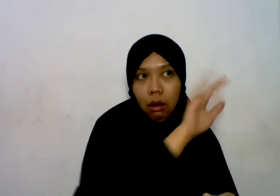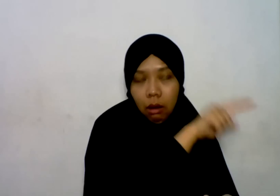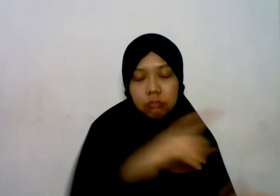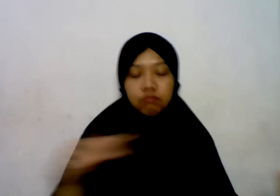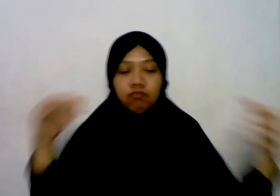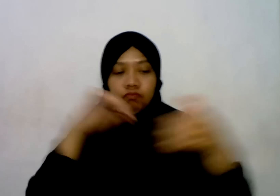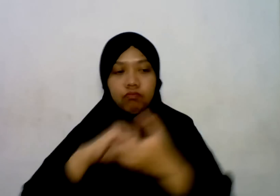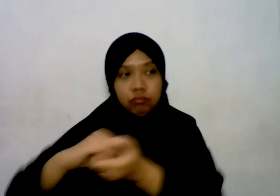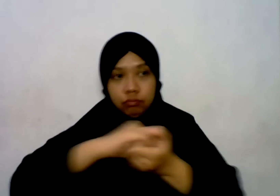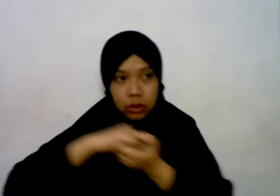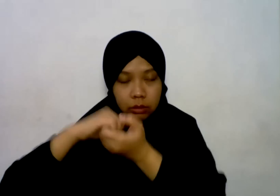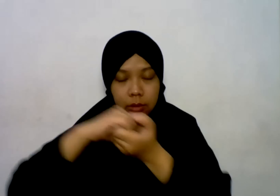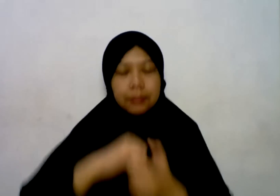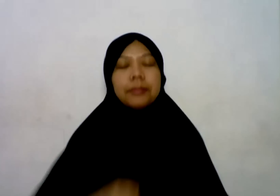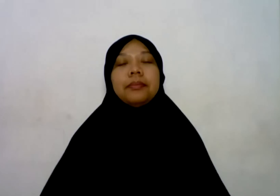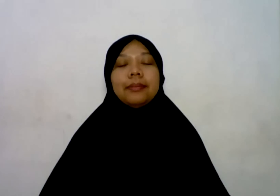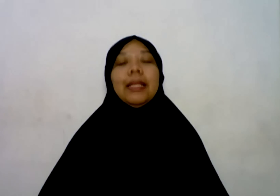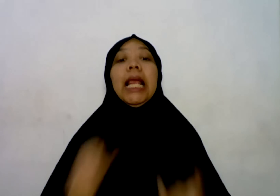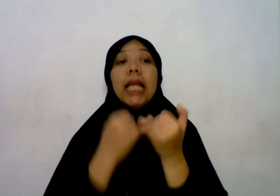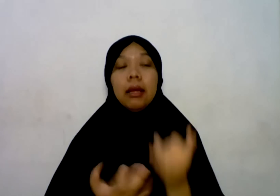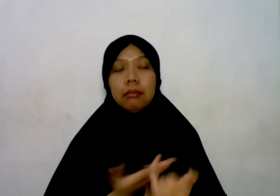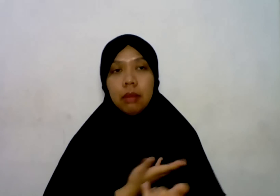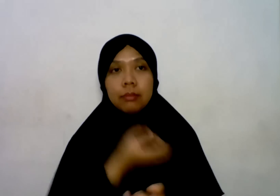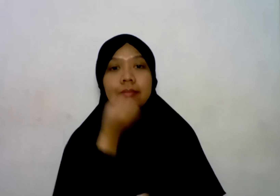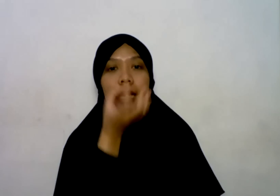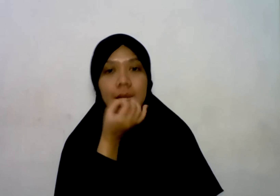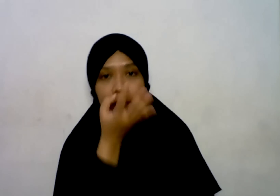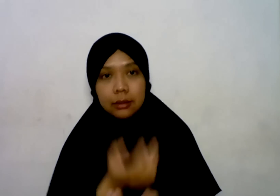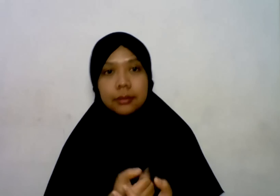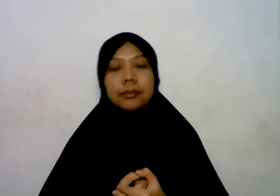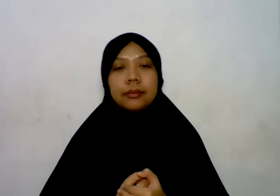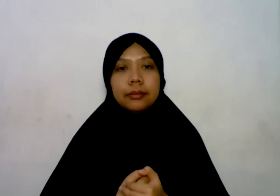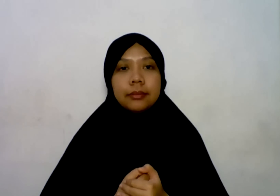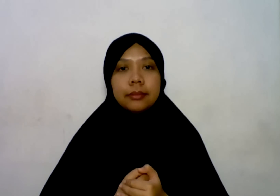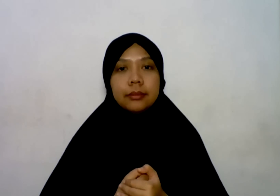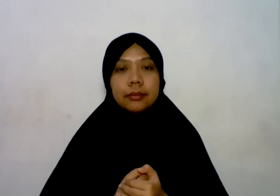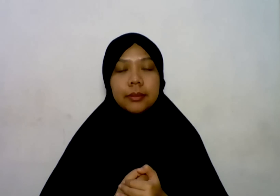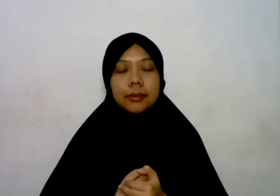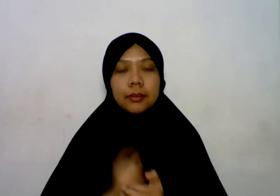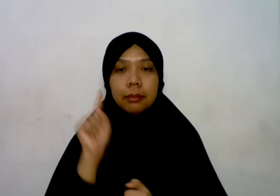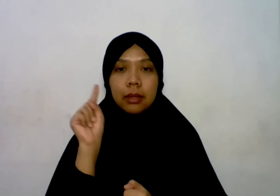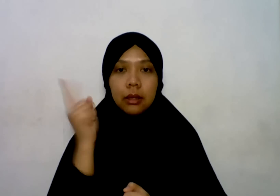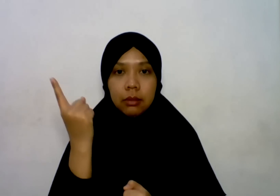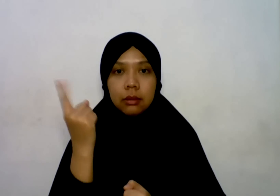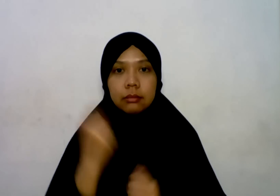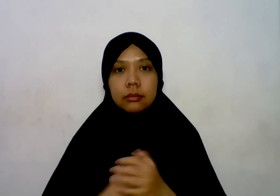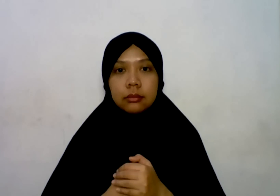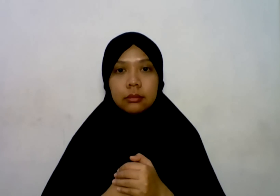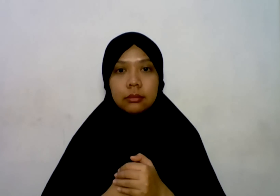would finish by suggesting that one of the first things we should ask of our